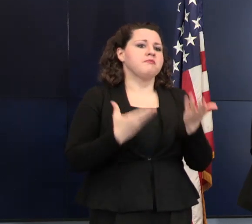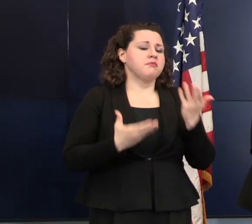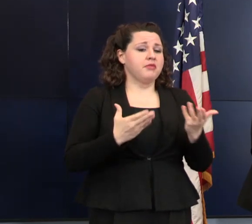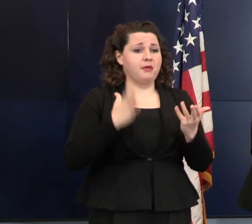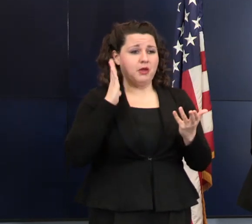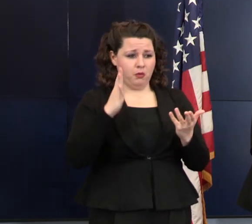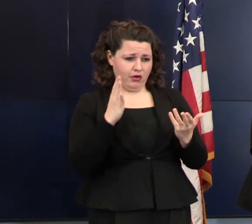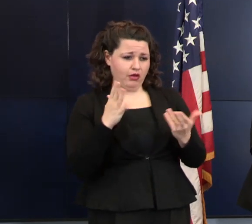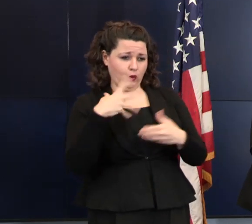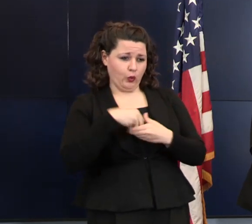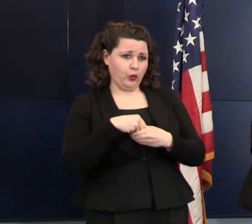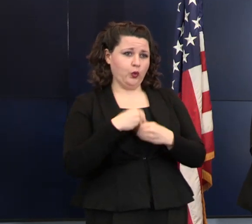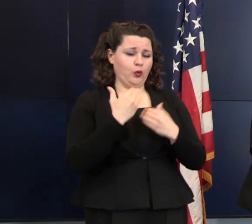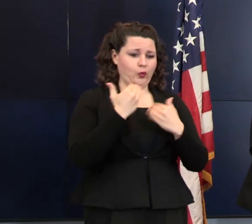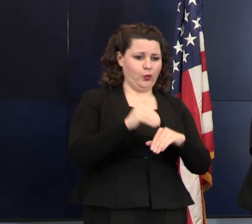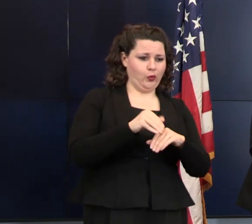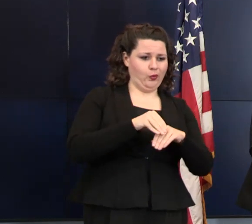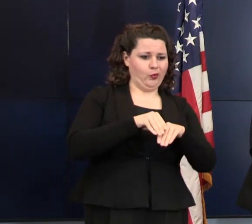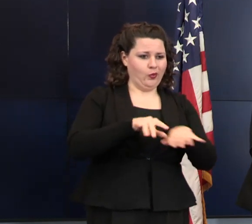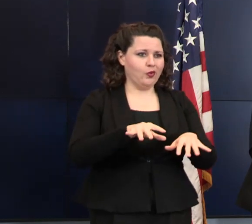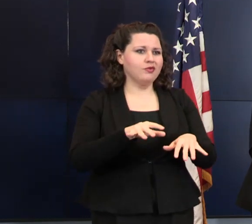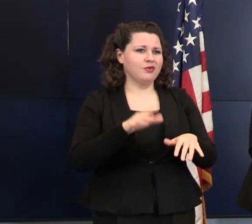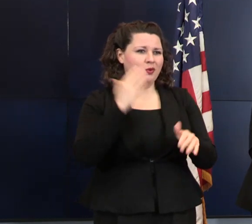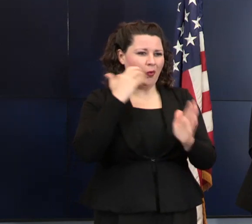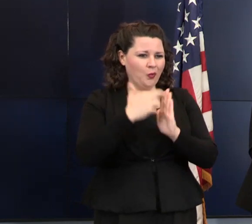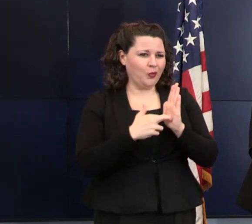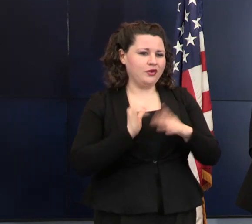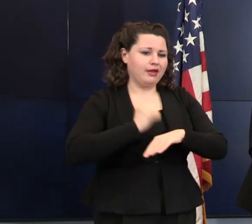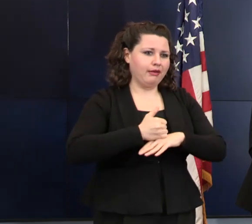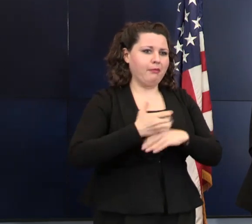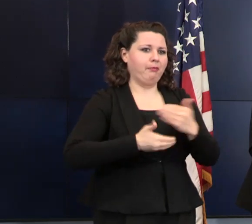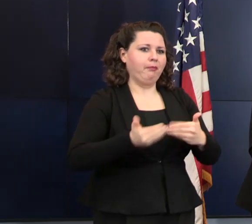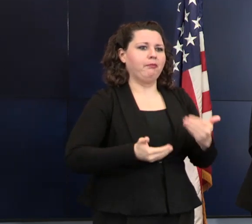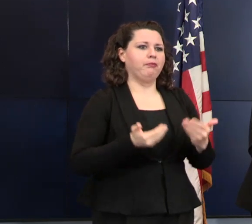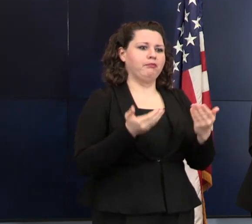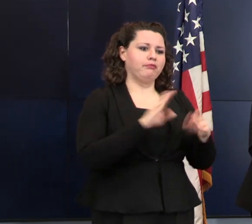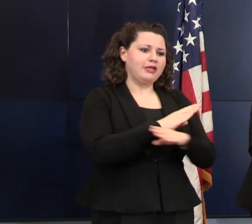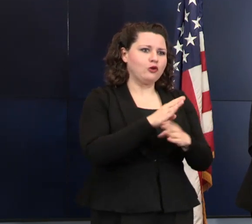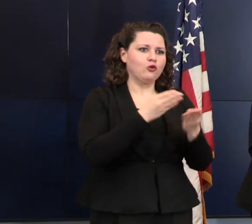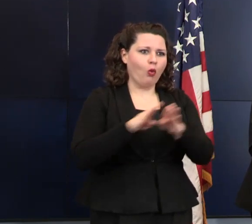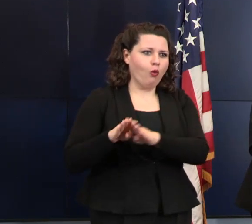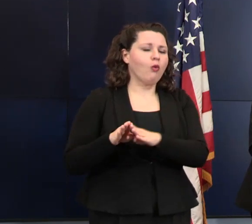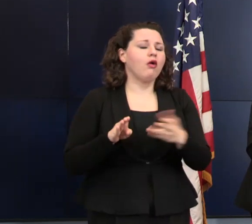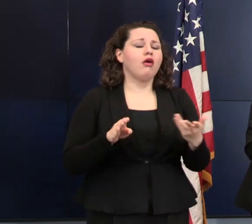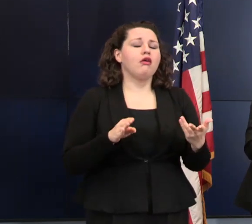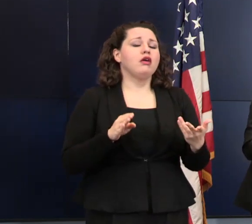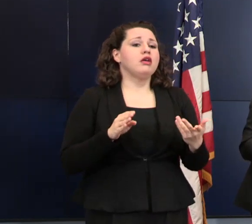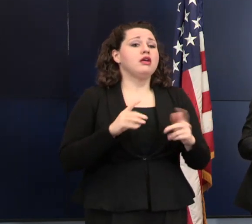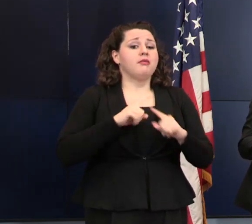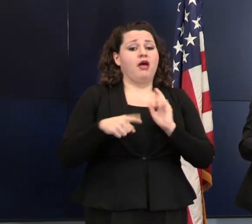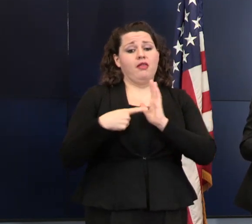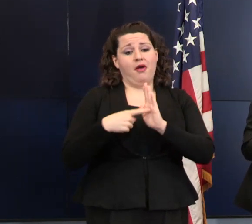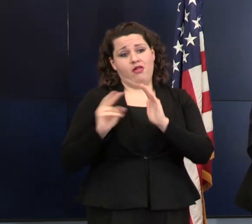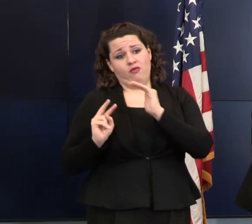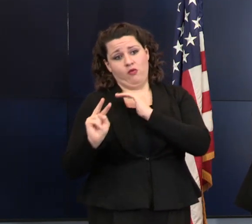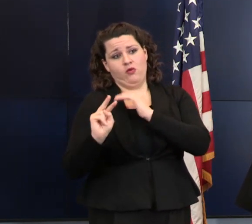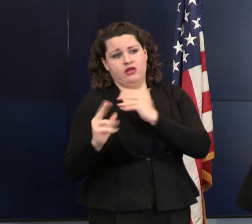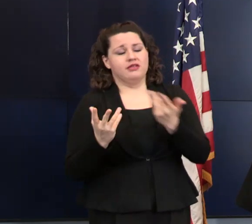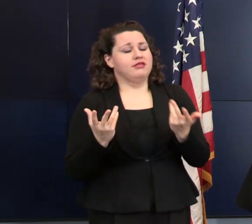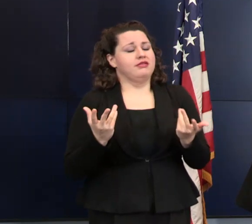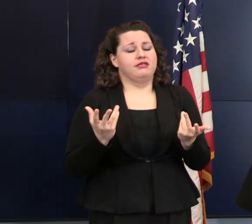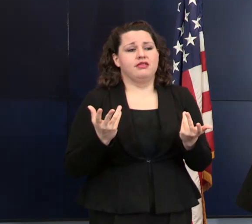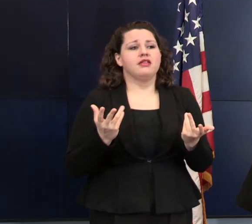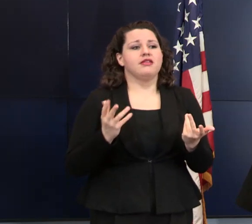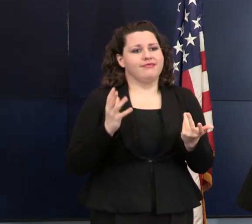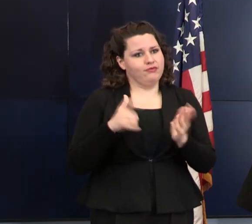for mitigation measures that the governor has taken, that the governor has put in place. In terms of the modeling and the forecasting,